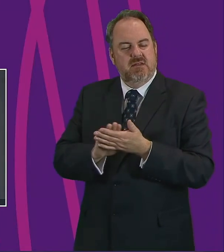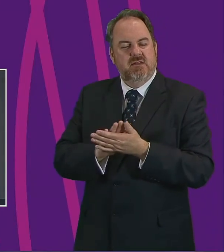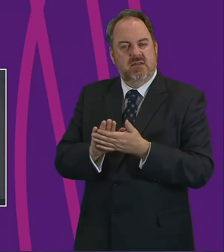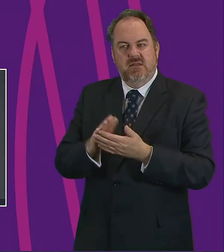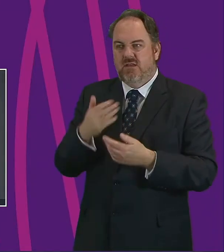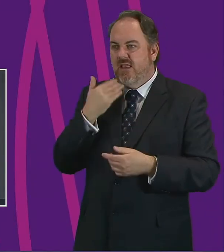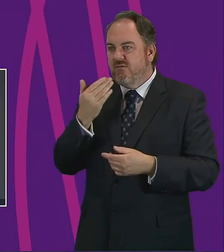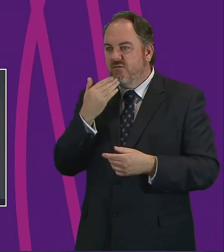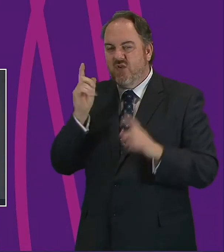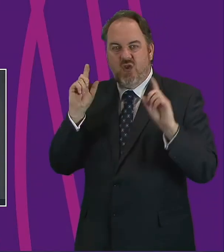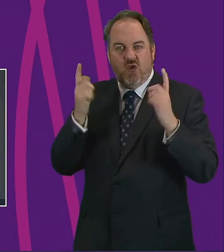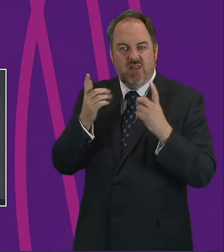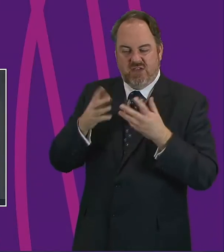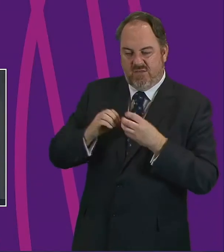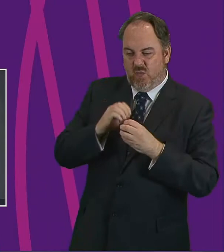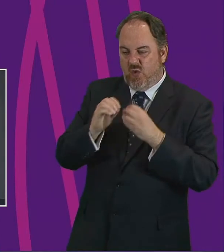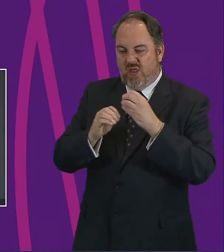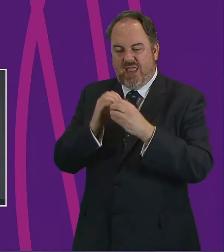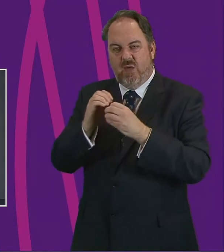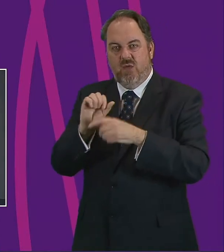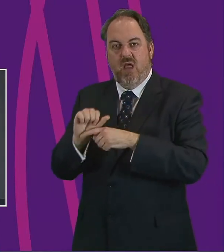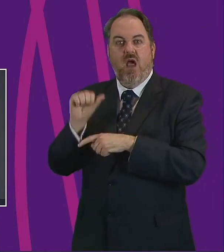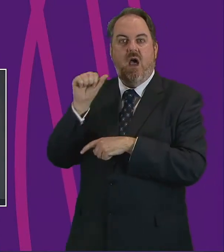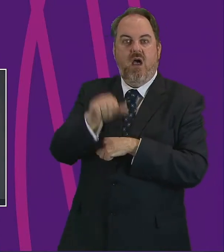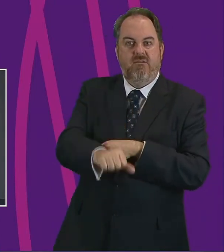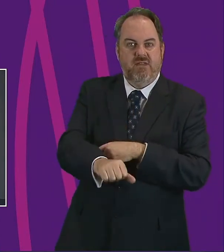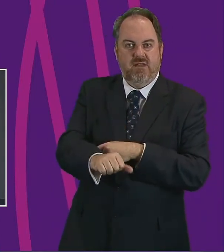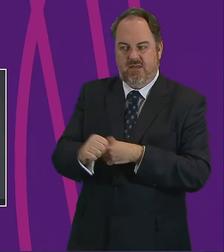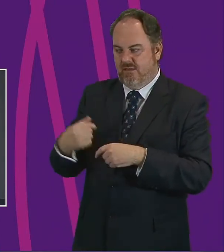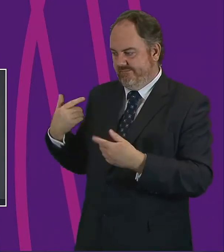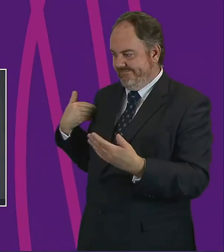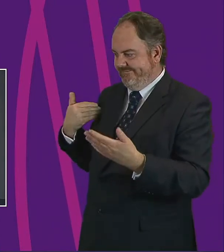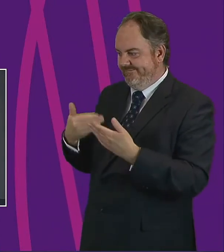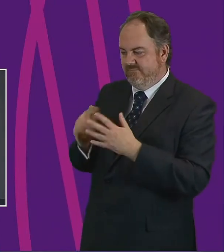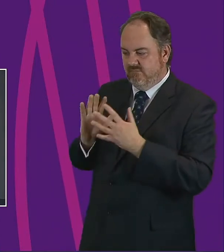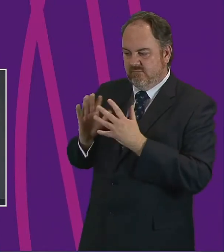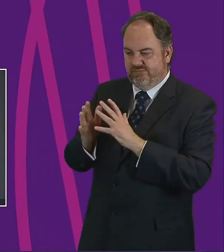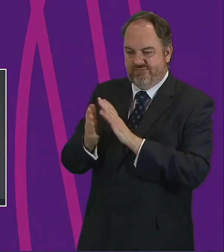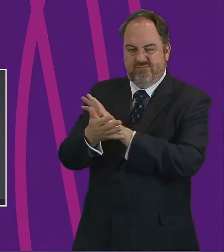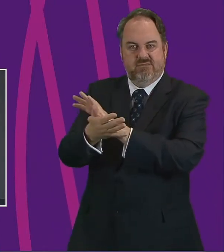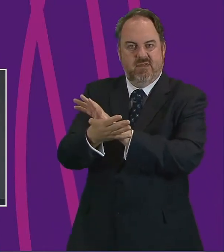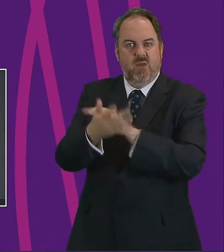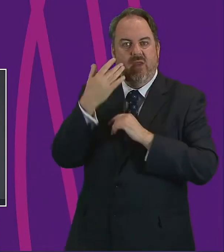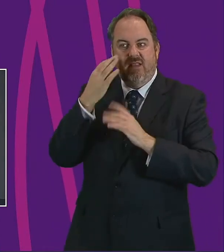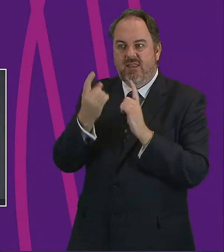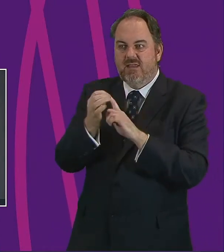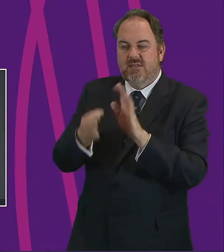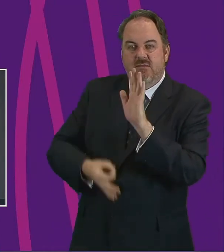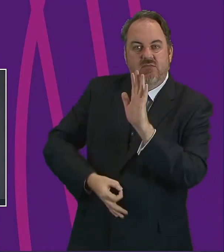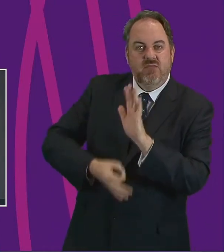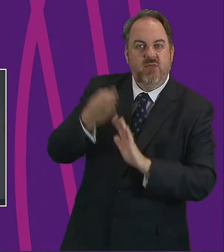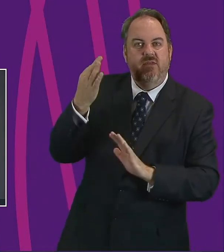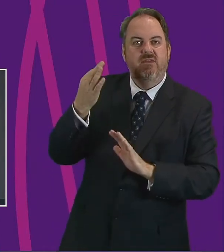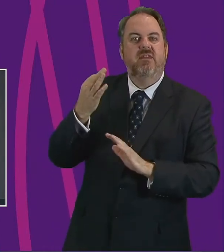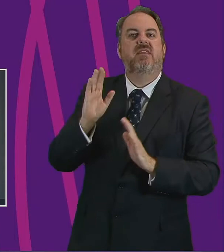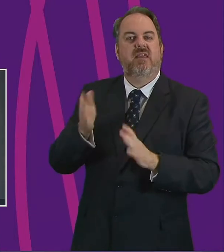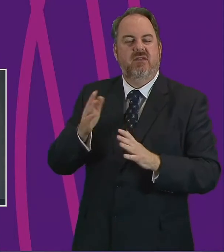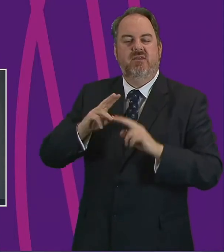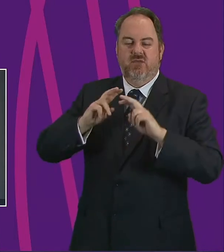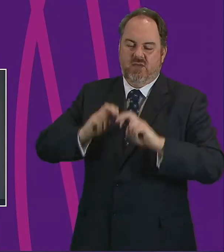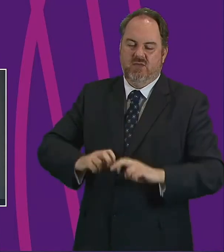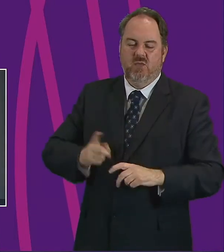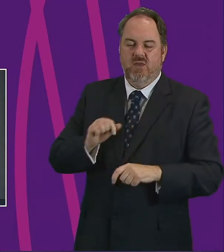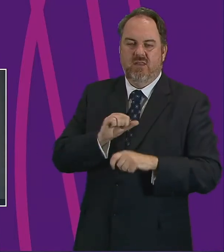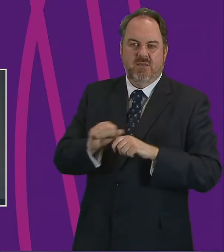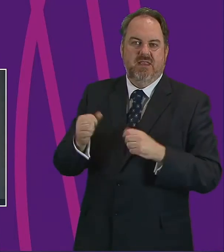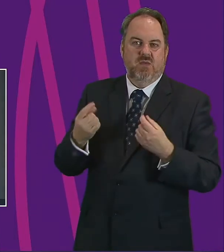forward after this period of disruption. I'm committed to making sure that that is the case, and we'll work with the further education sector to enable